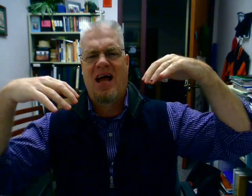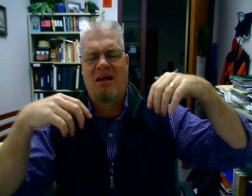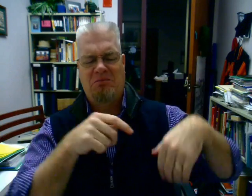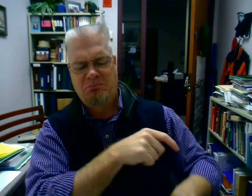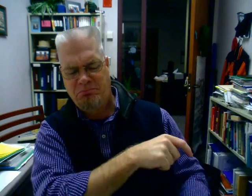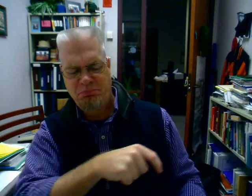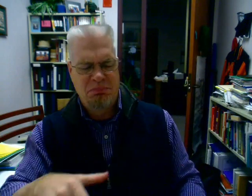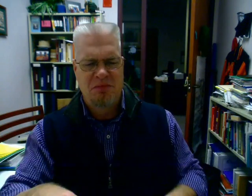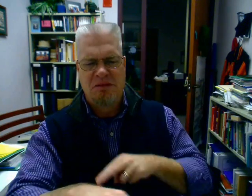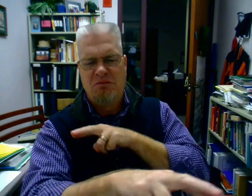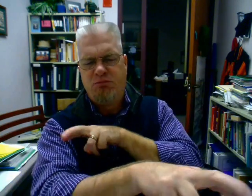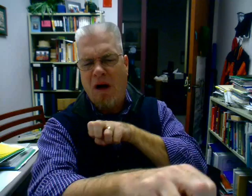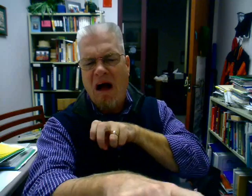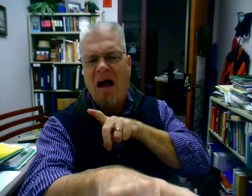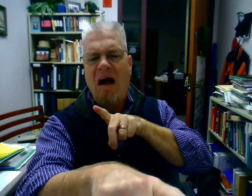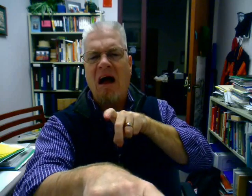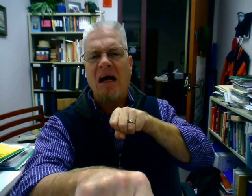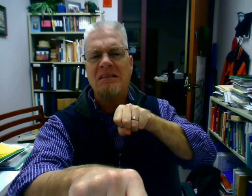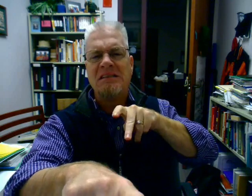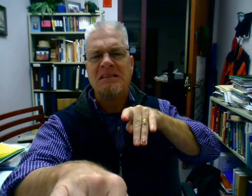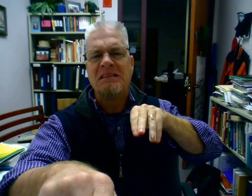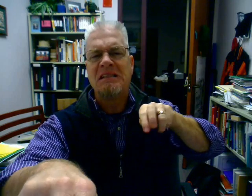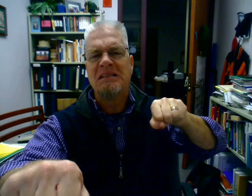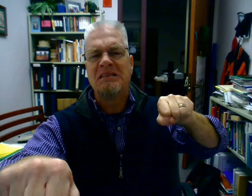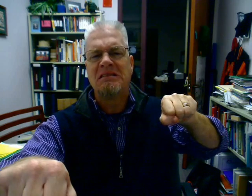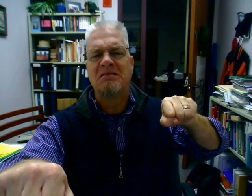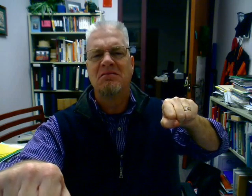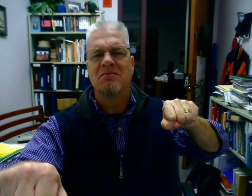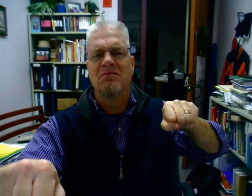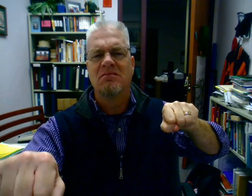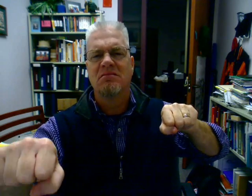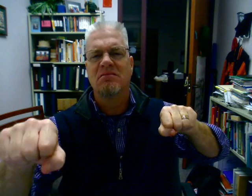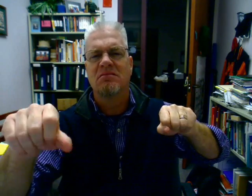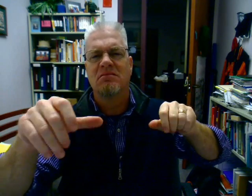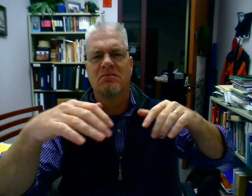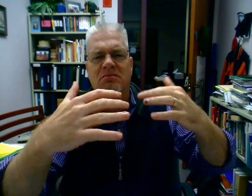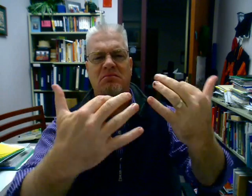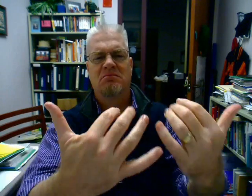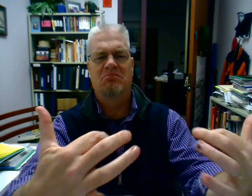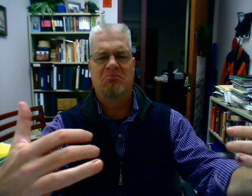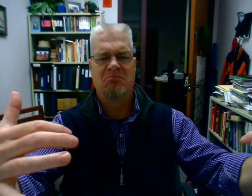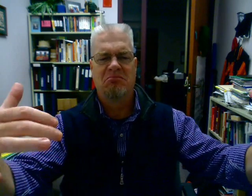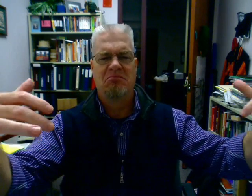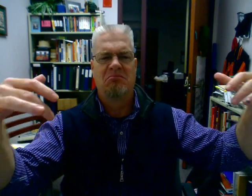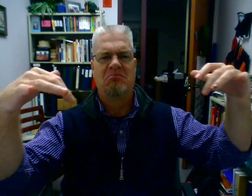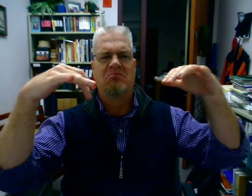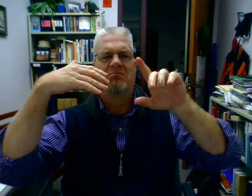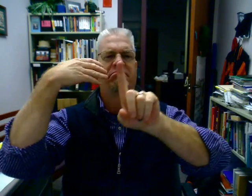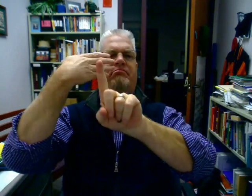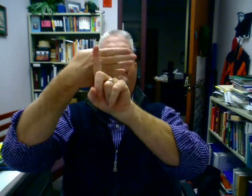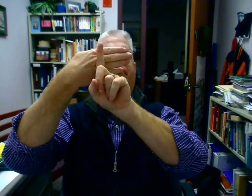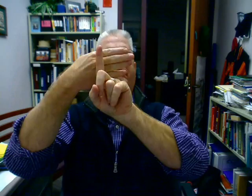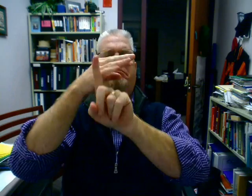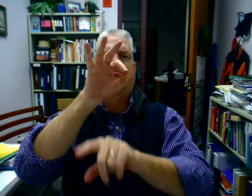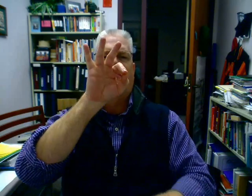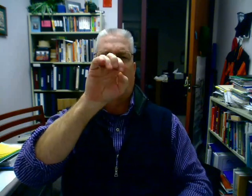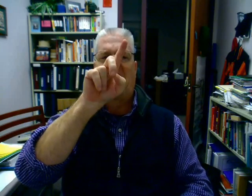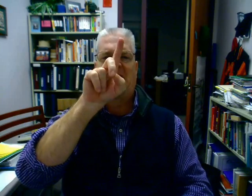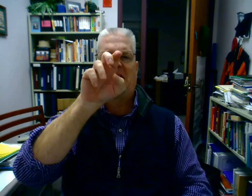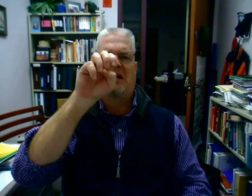I think we are. I can't say that Mark Sanchez or Jets fans are all good. Bad deja vu. We saw Sanchez do this in Baltimore earlier in the year. We saw it